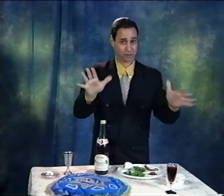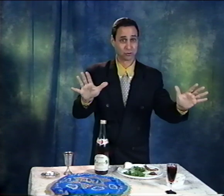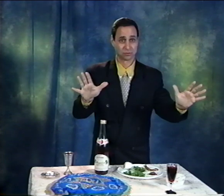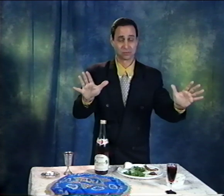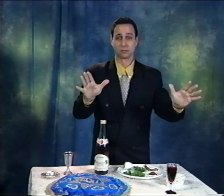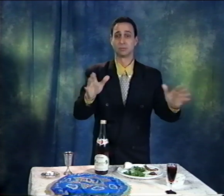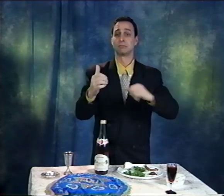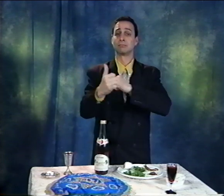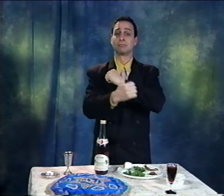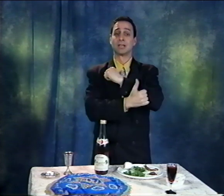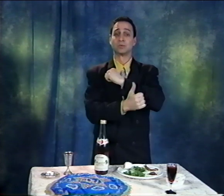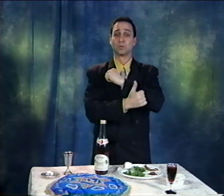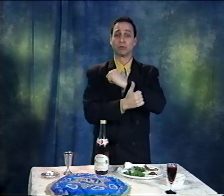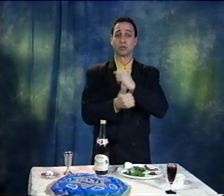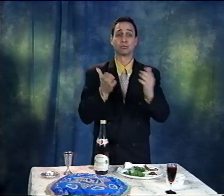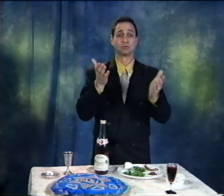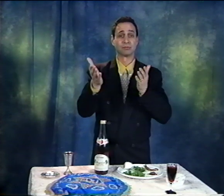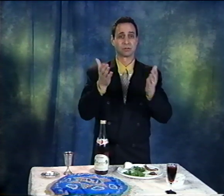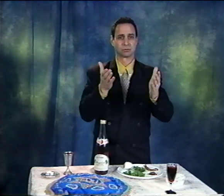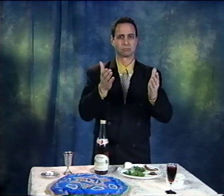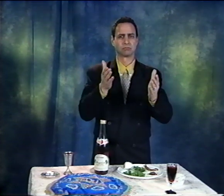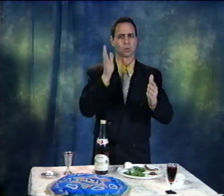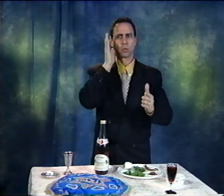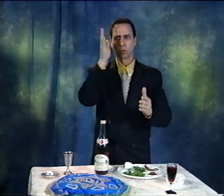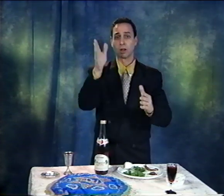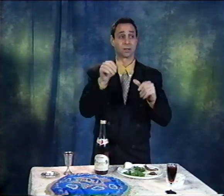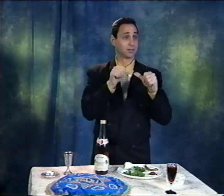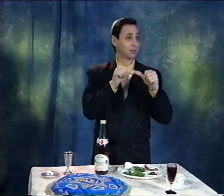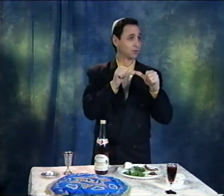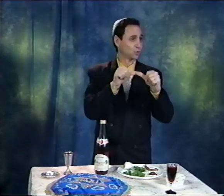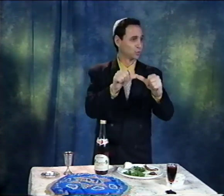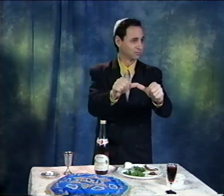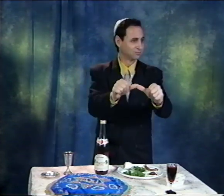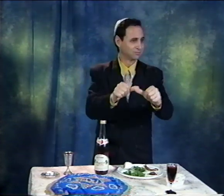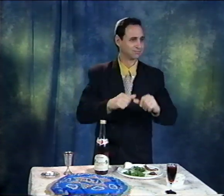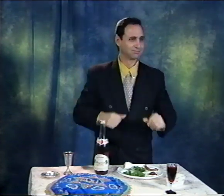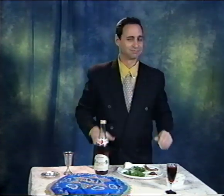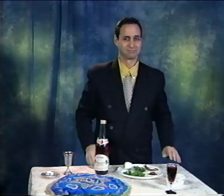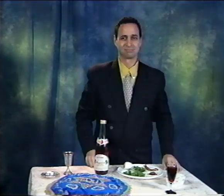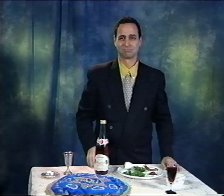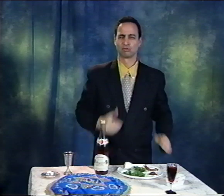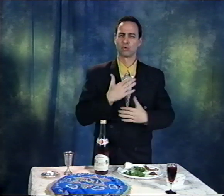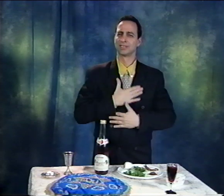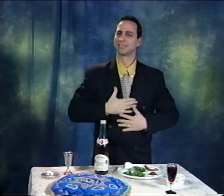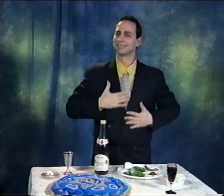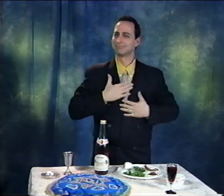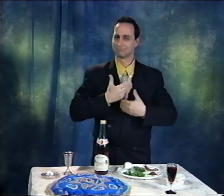When we eat, the Passover service will continue.